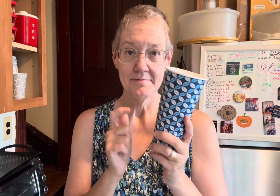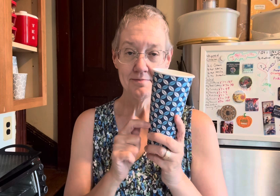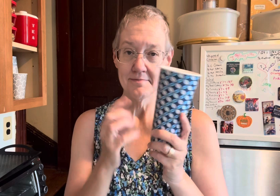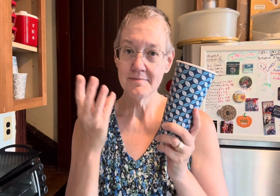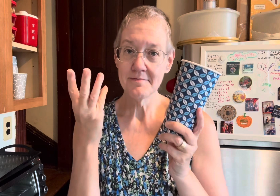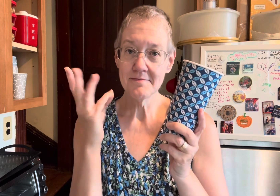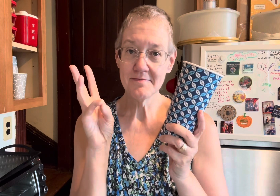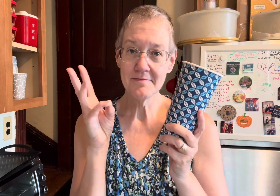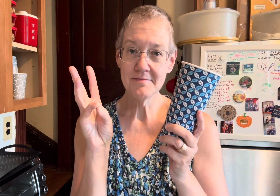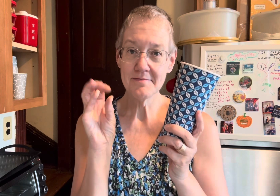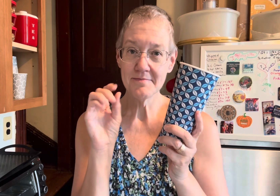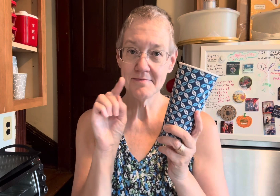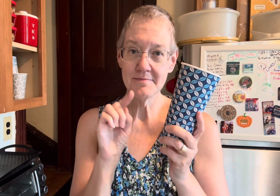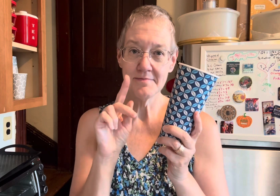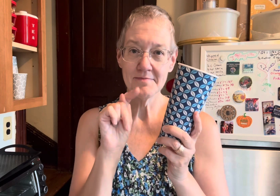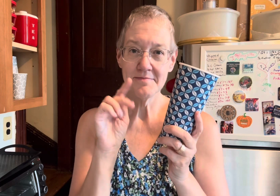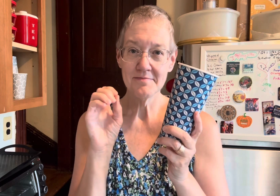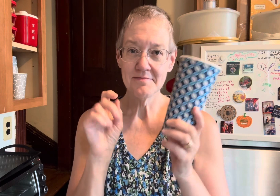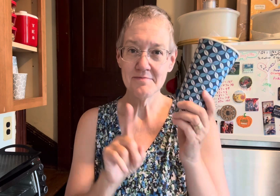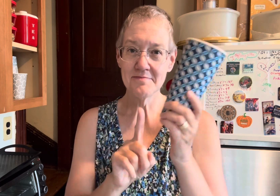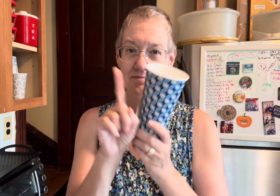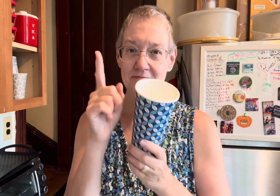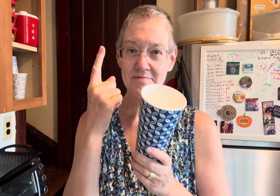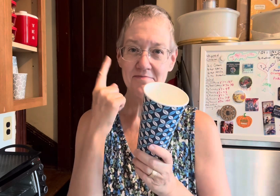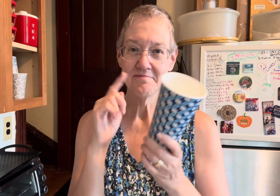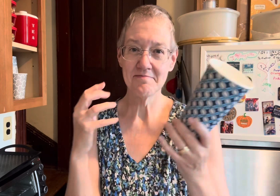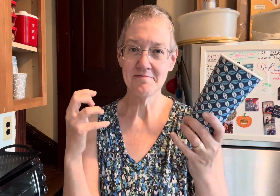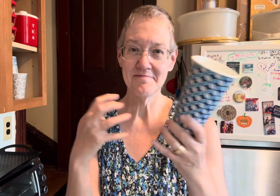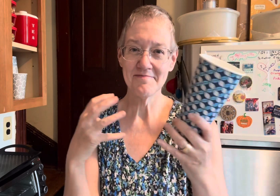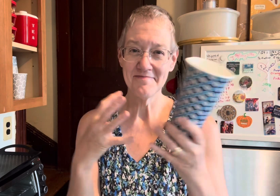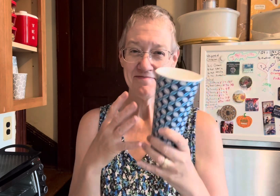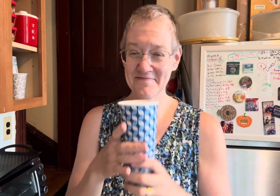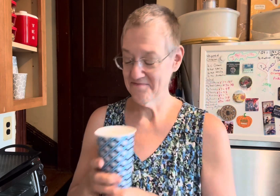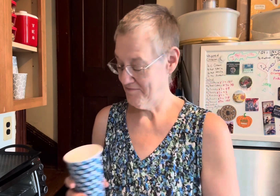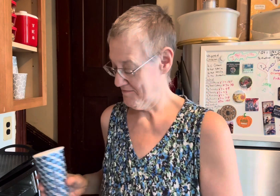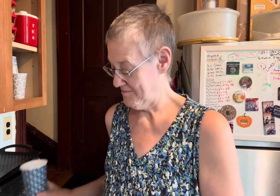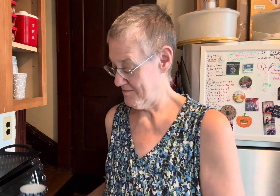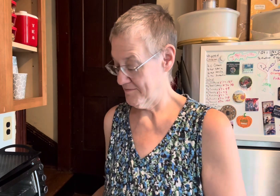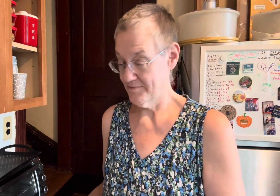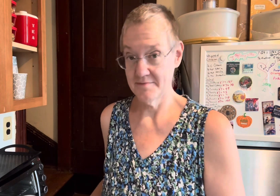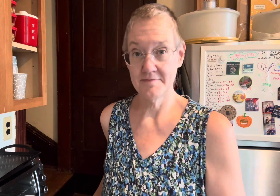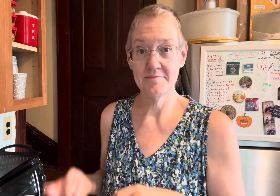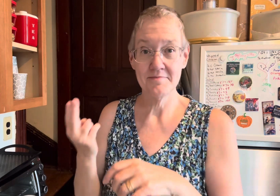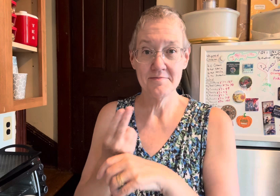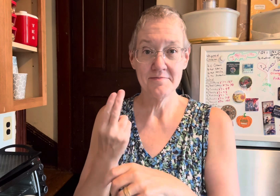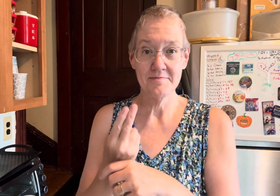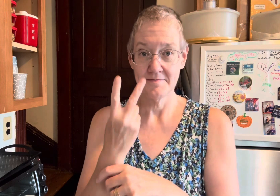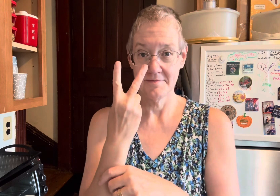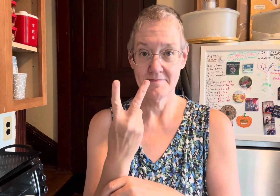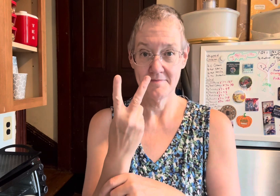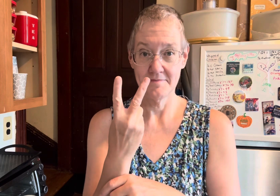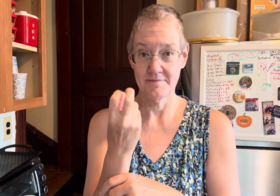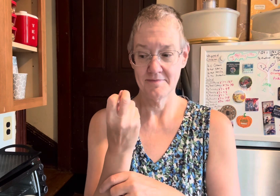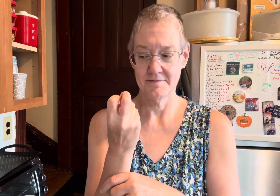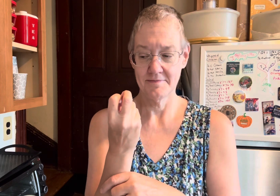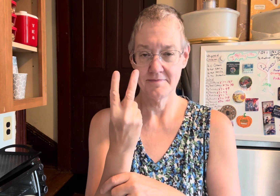But this 16-ounce cup is too tall for my microwave. So I'm going to be using